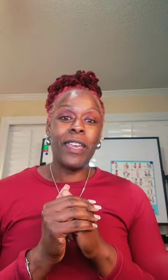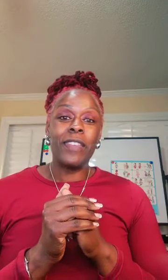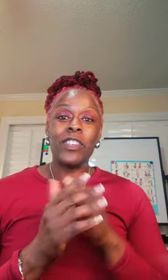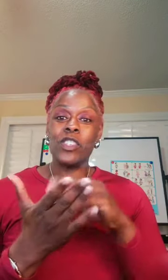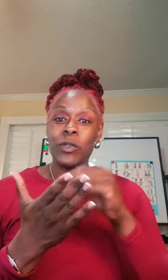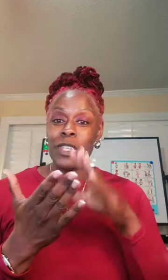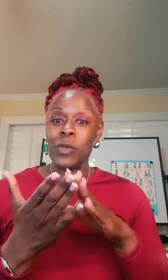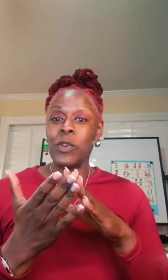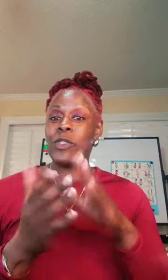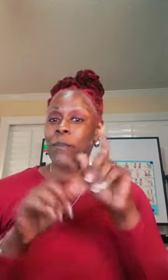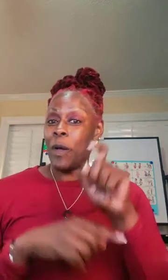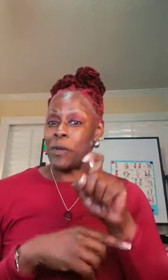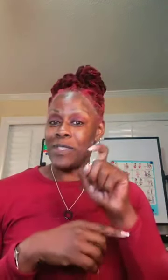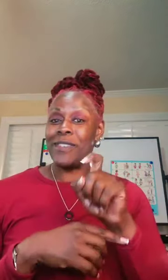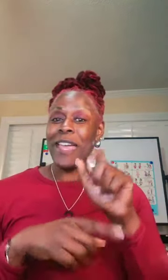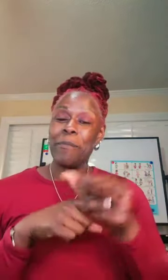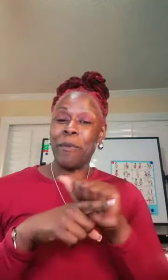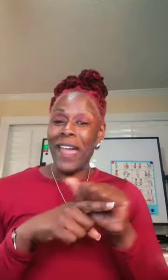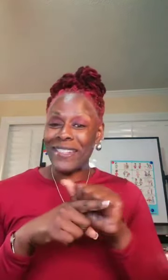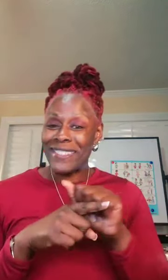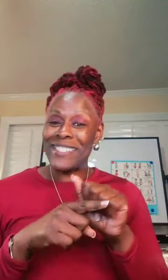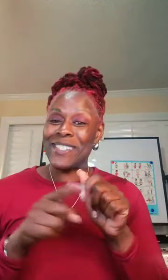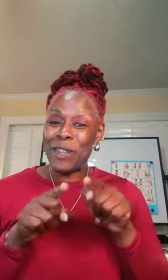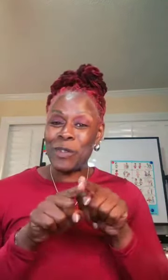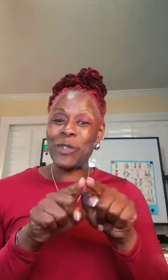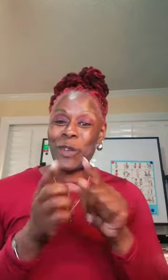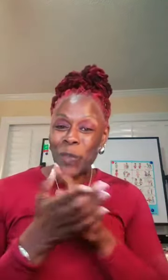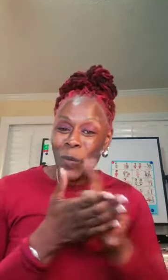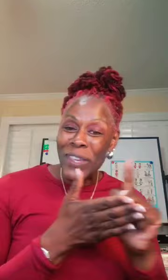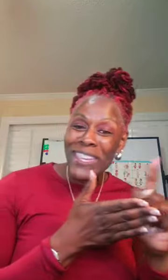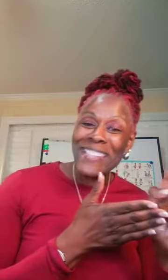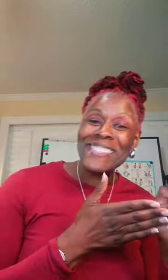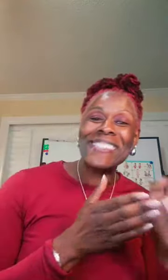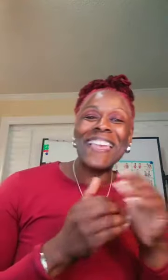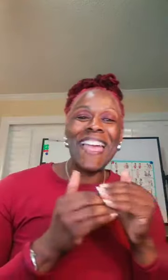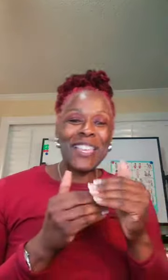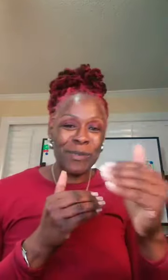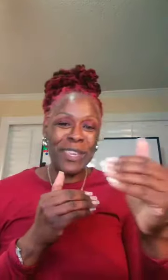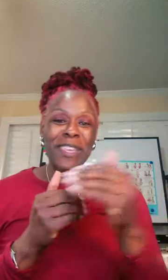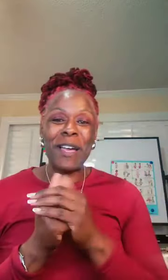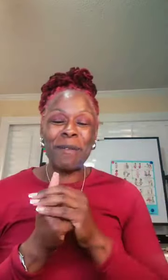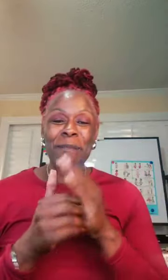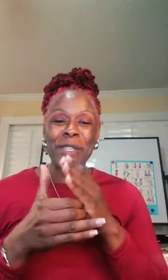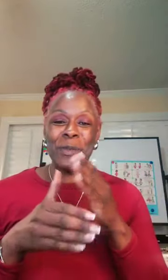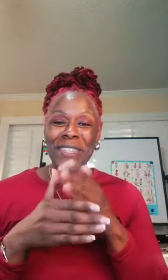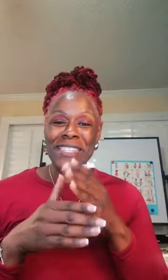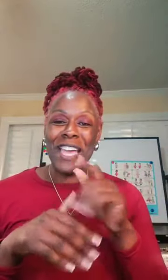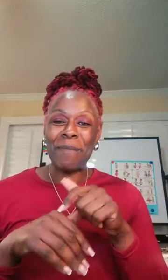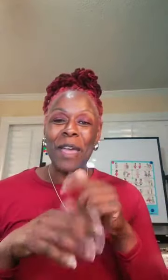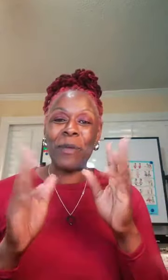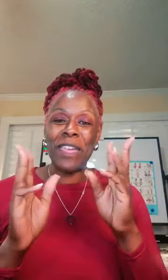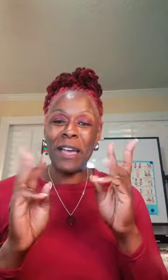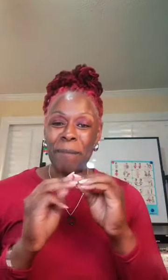the students were supposed to like practice, during the weeks as we, in between the time that we